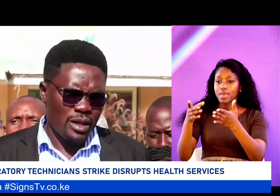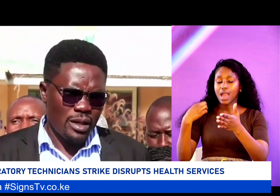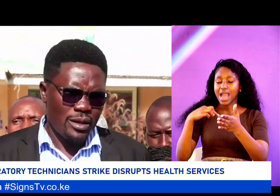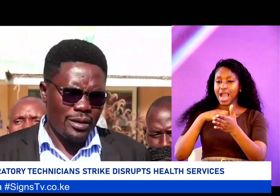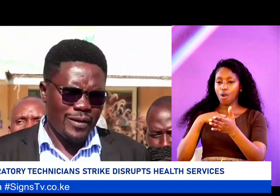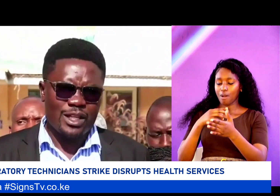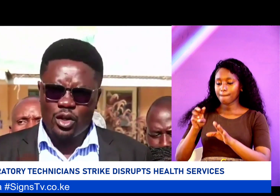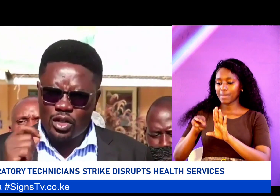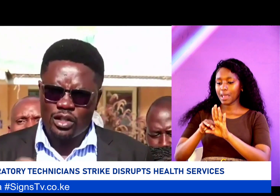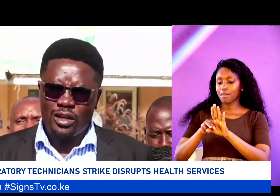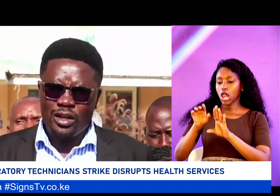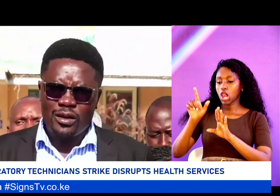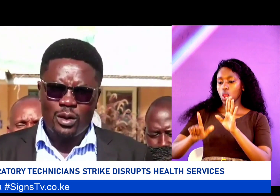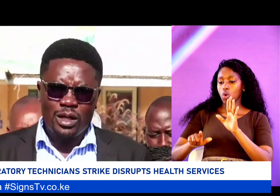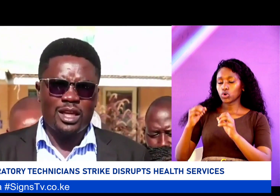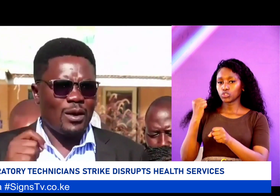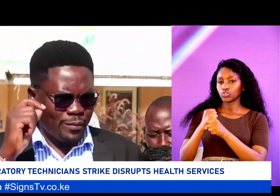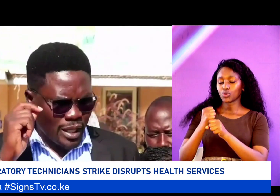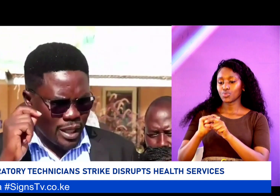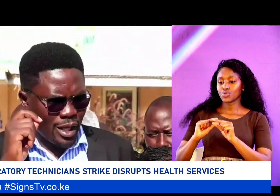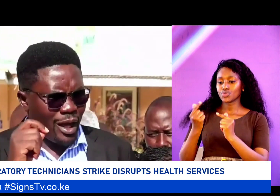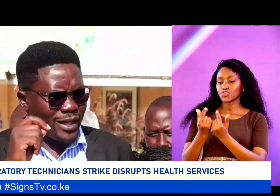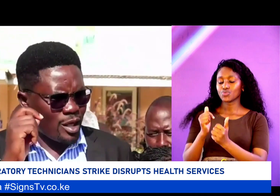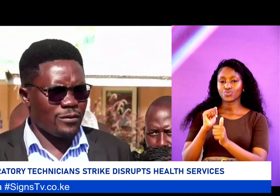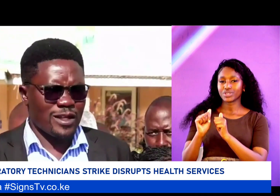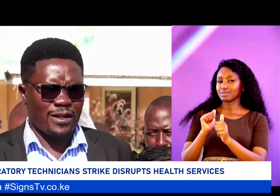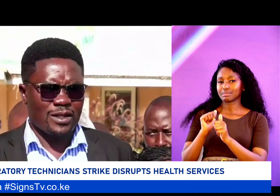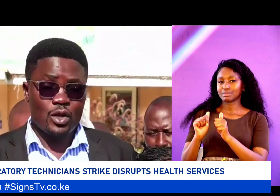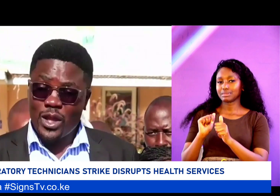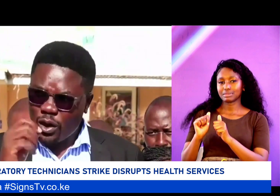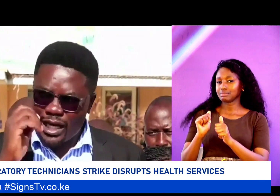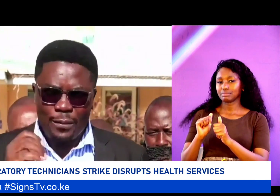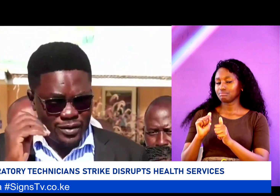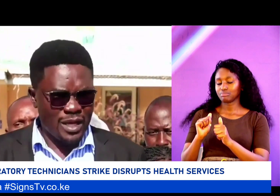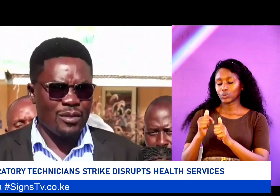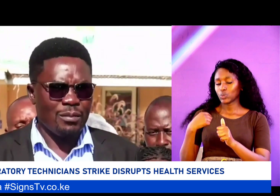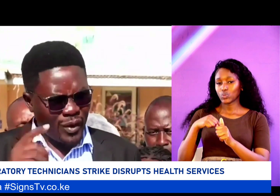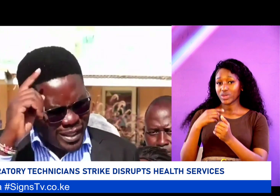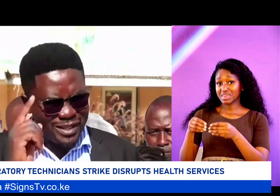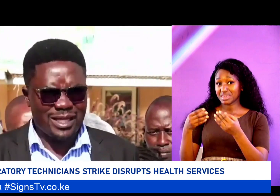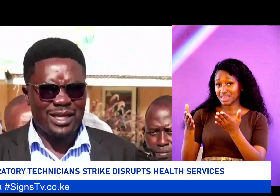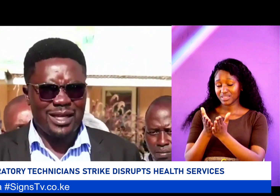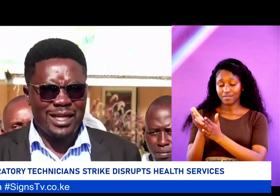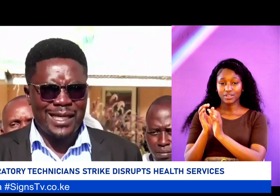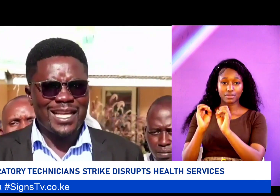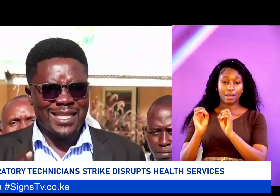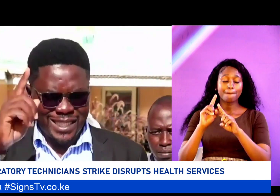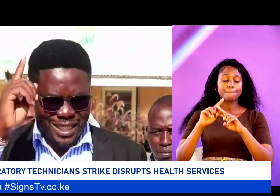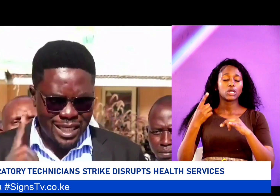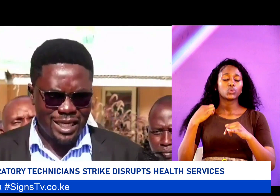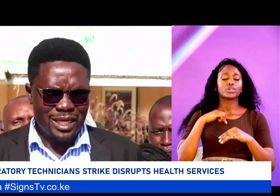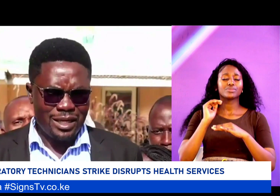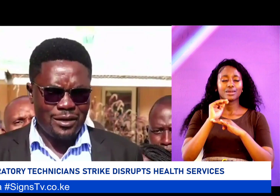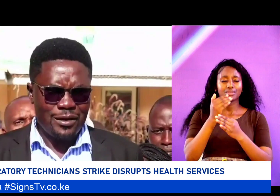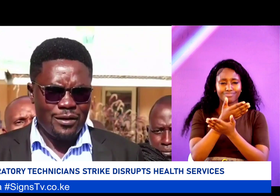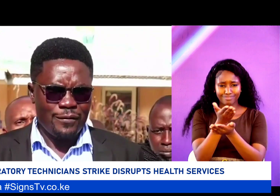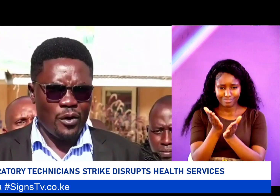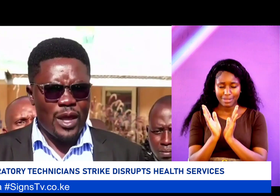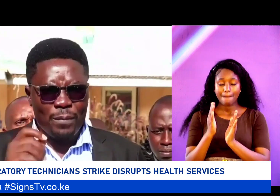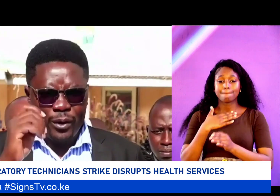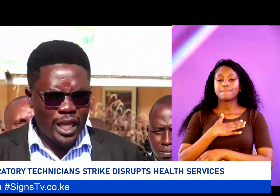lower job group that is not in our scheme of service. So we are calling upon them, please